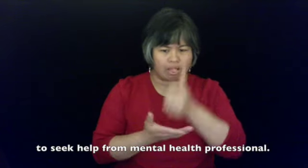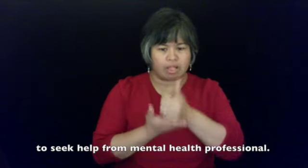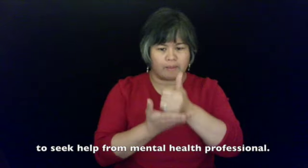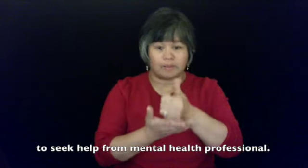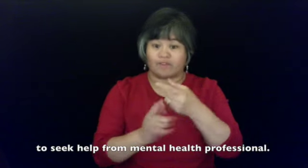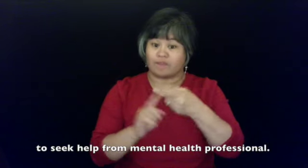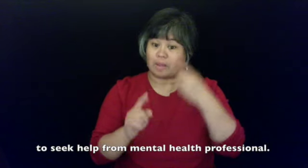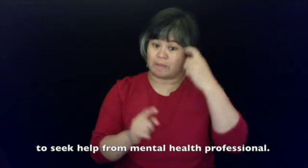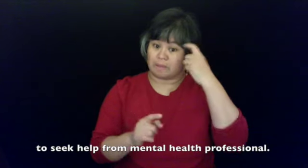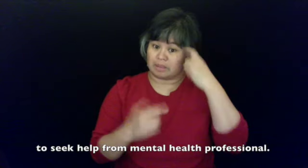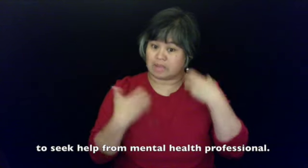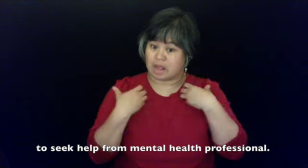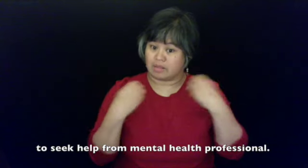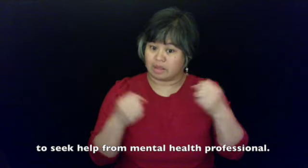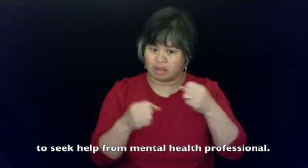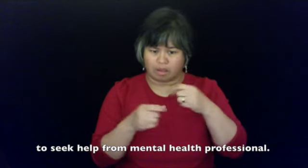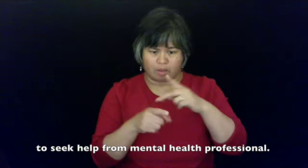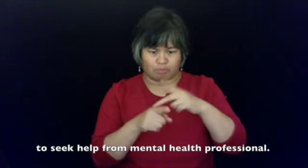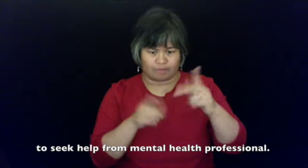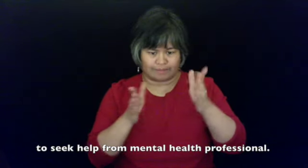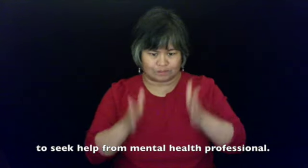to seek help from a mental health professional.